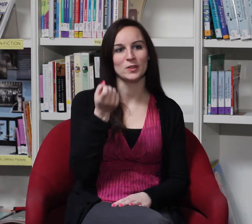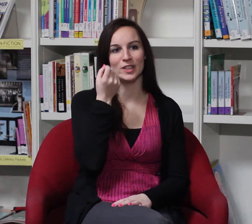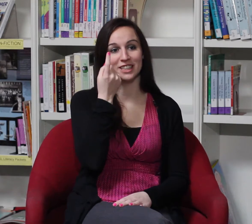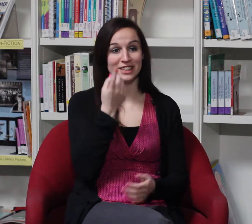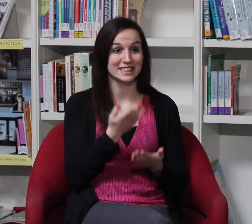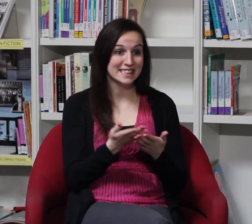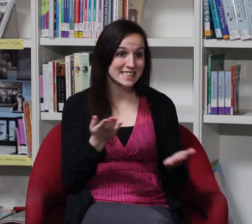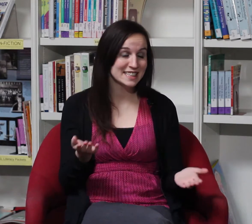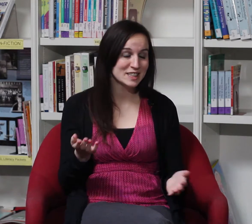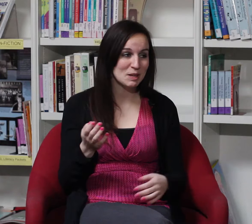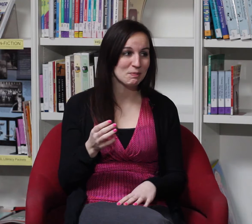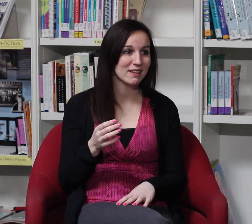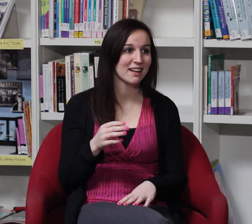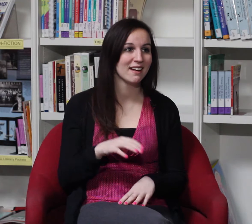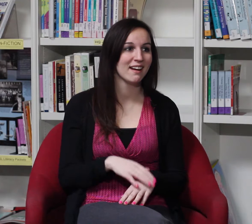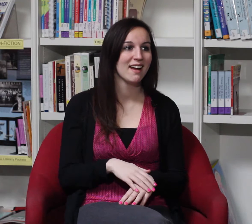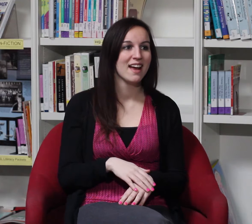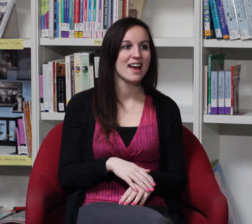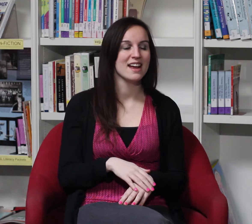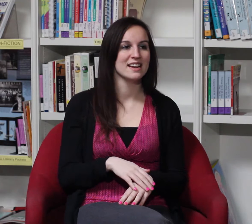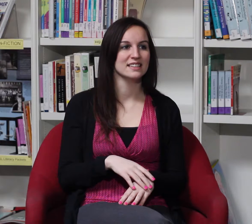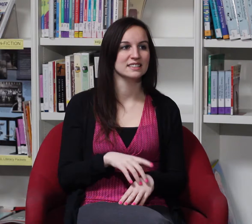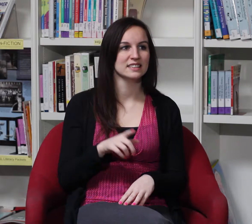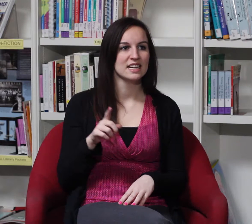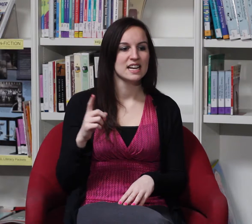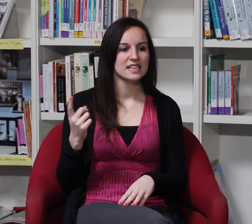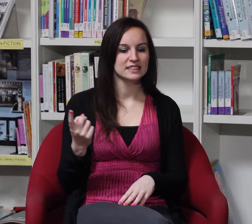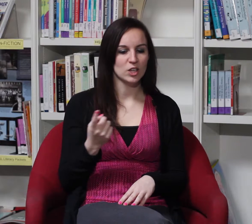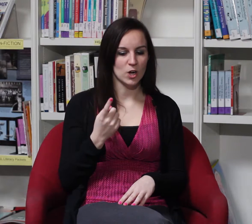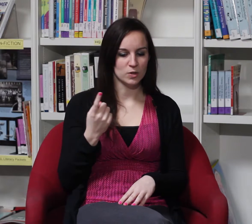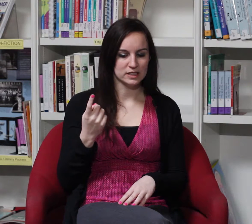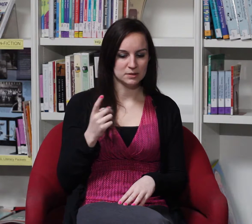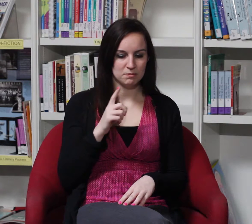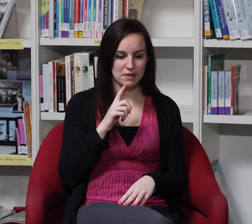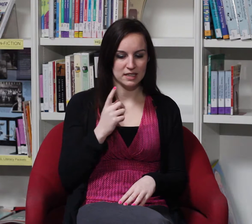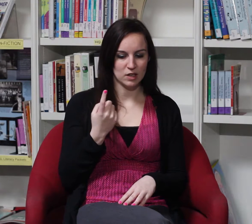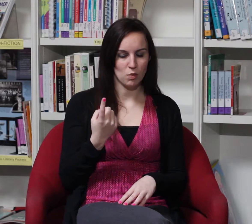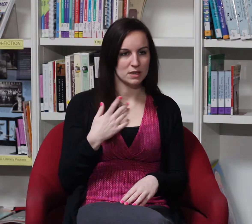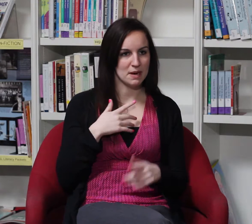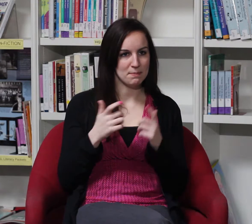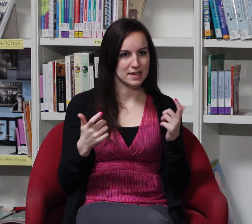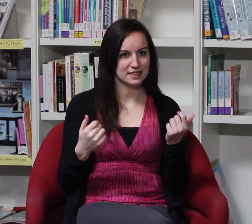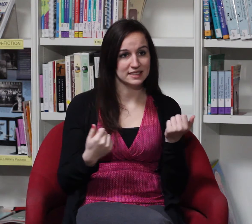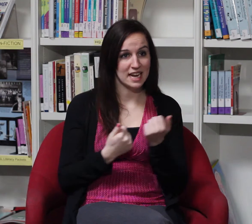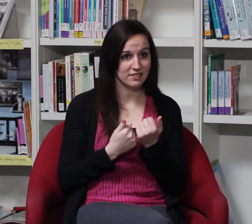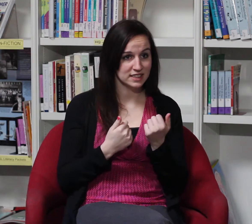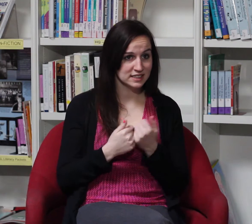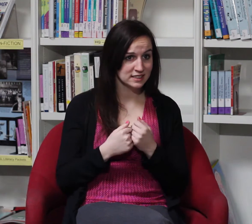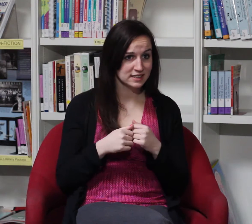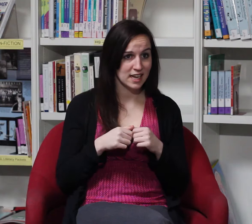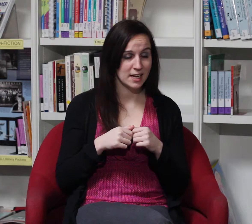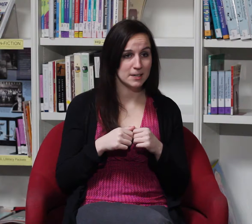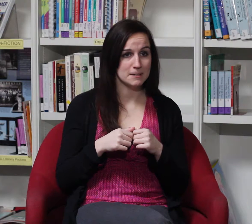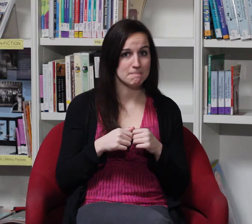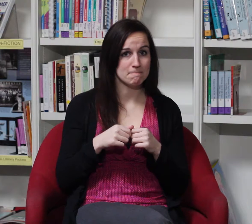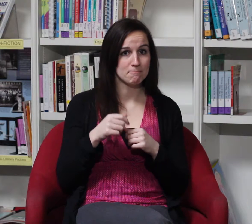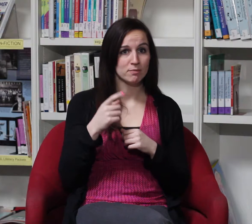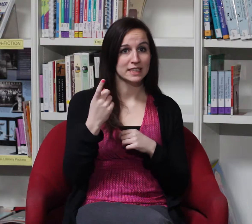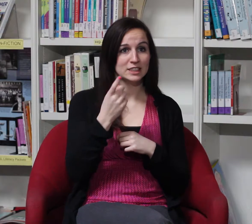or understand something, and he's always been like one of my biggest advocates. He's